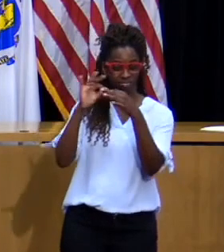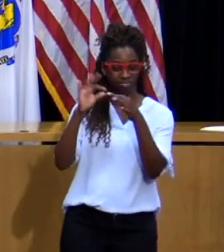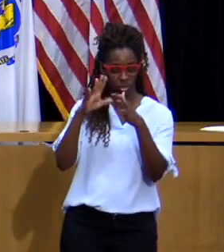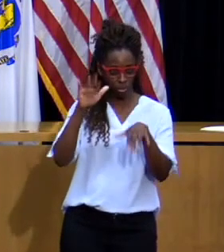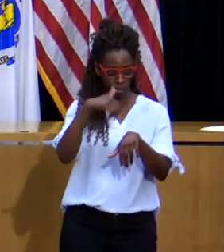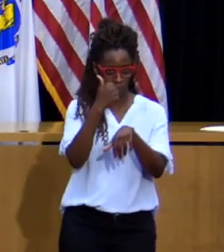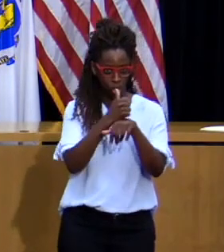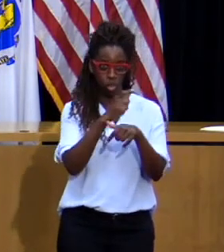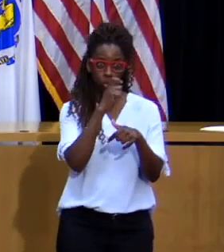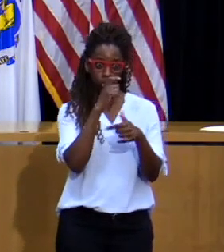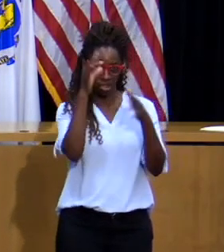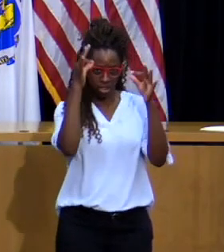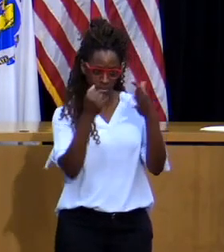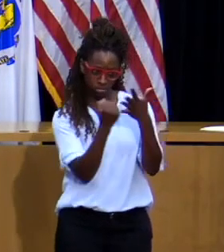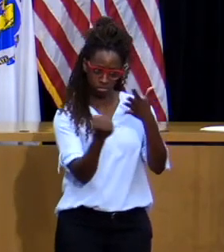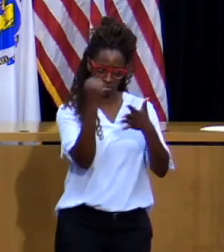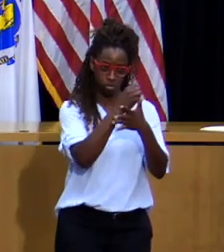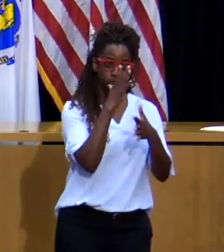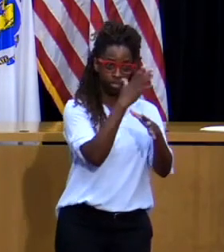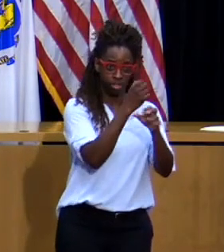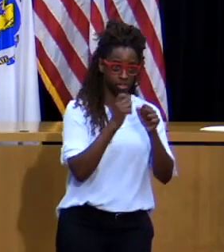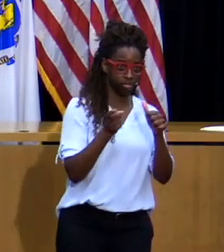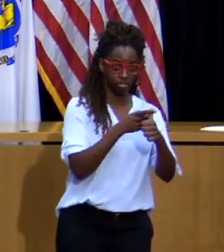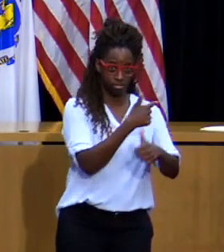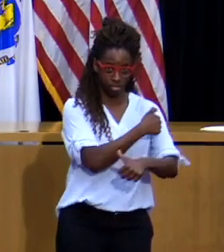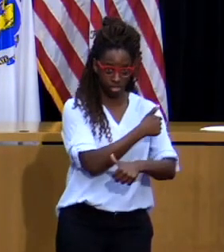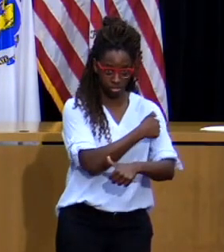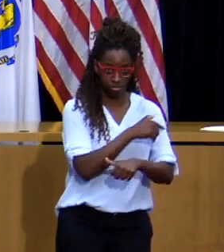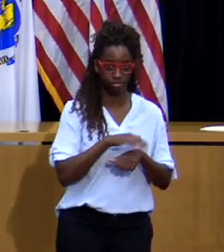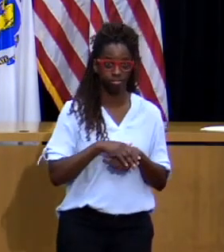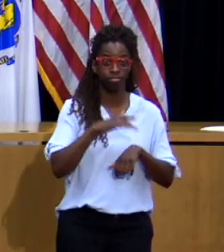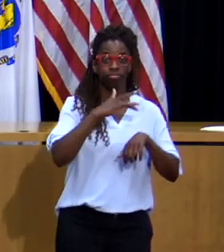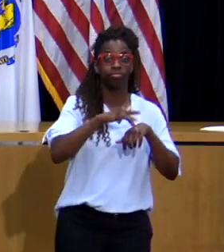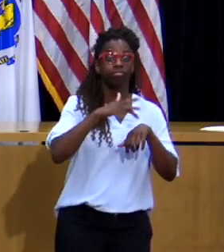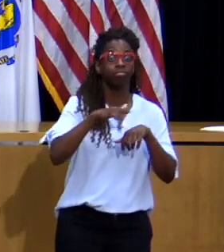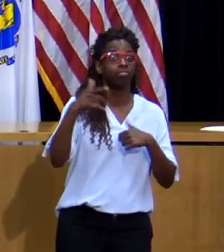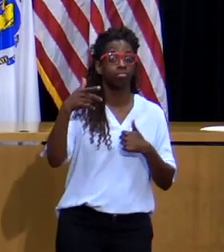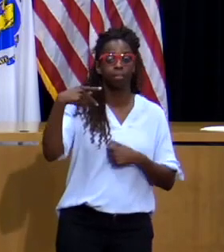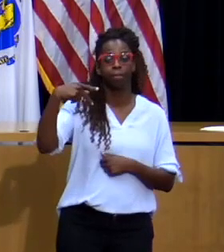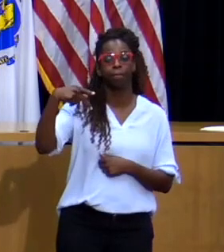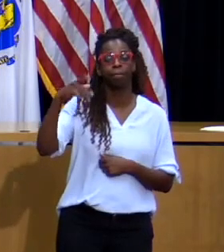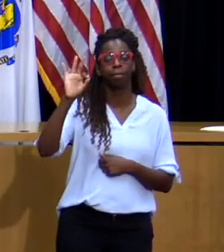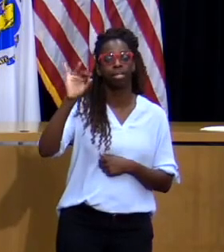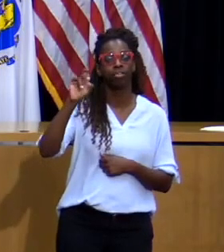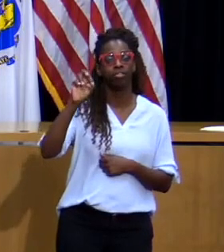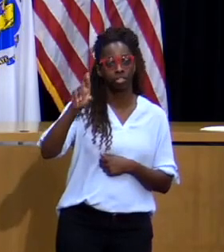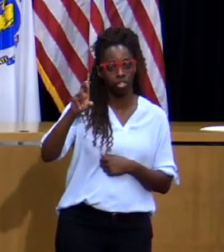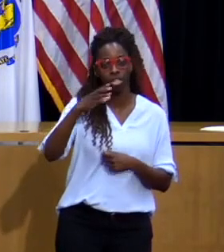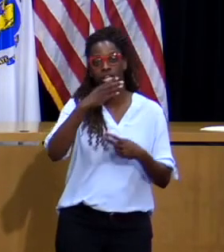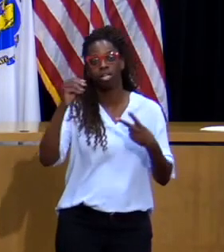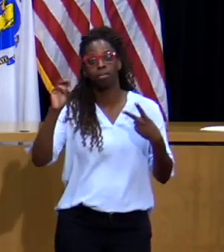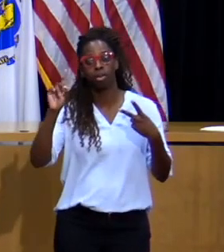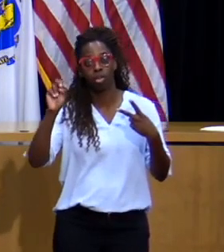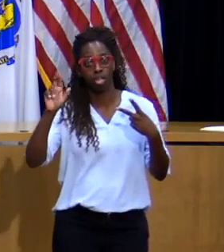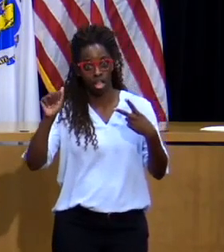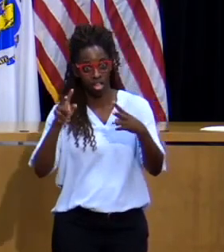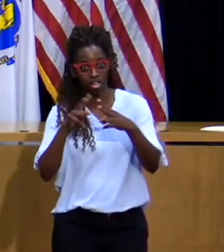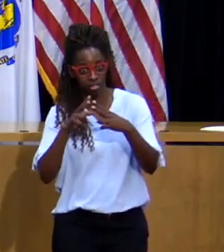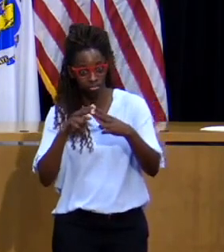prioritization, the initial limited availability of the Pfizer vaccine, the allocation of these first doses will be for